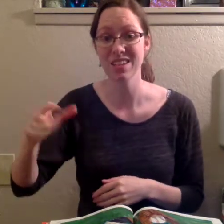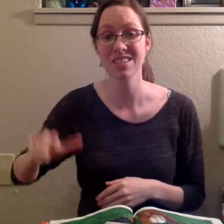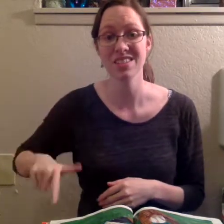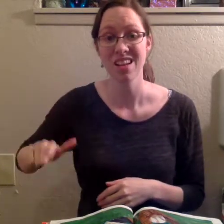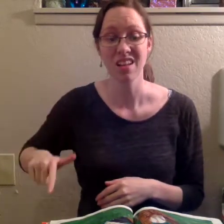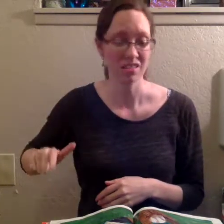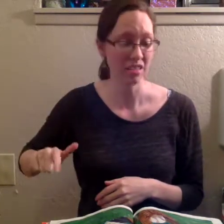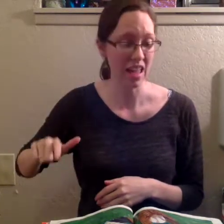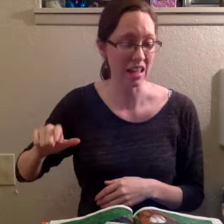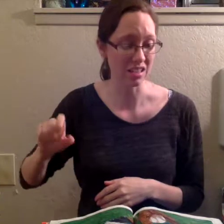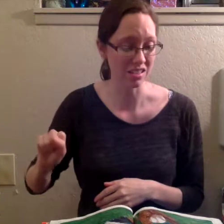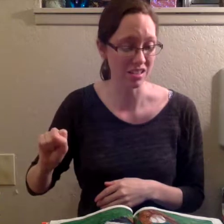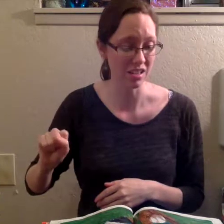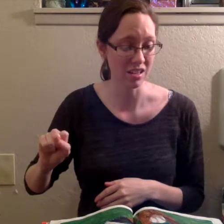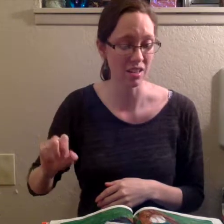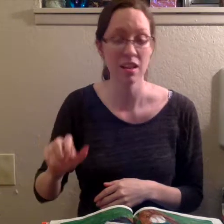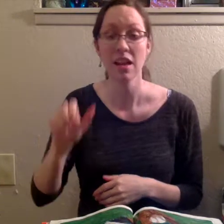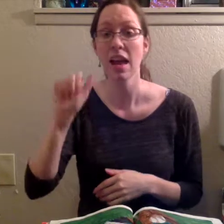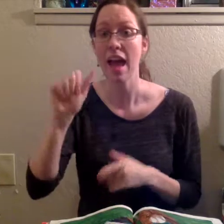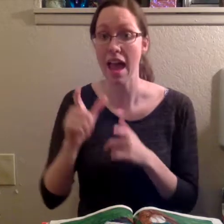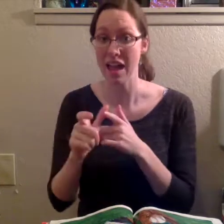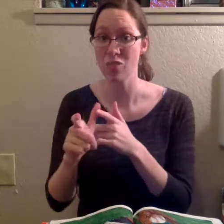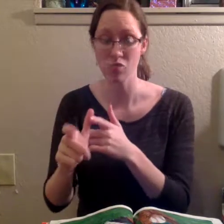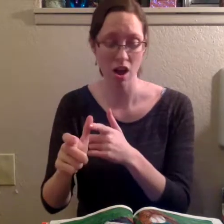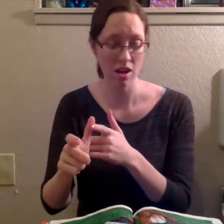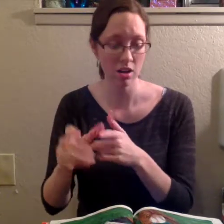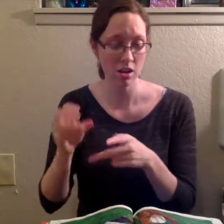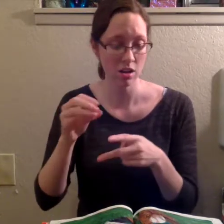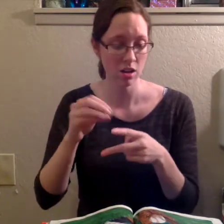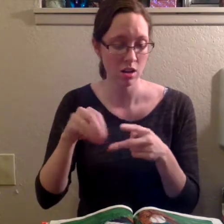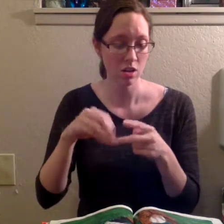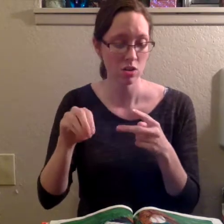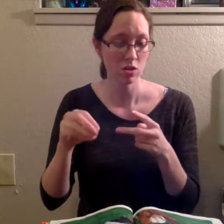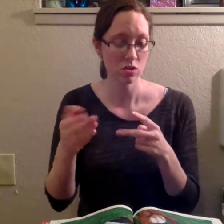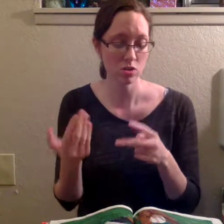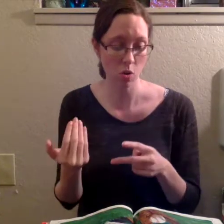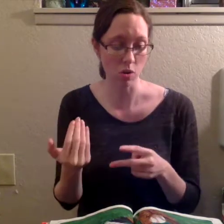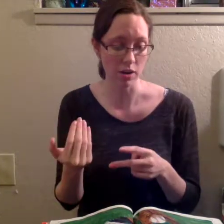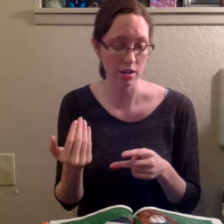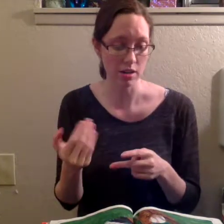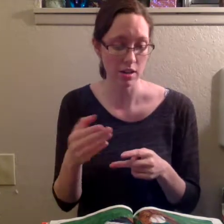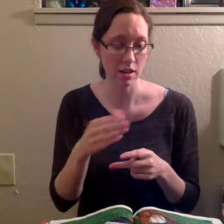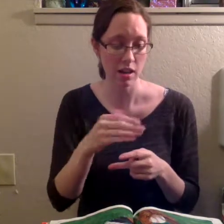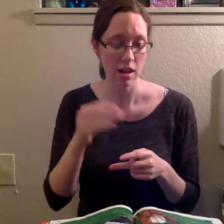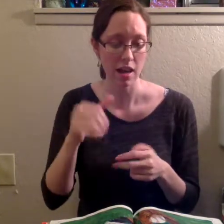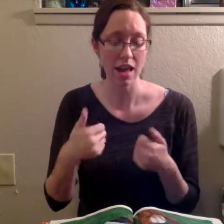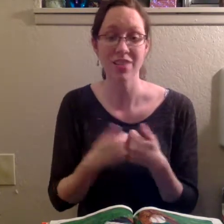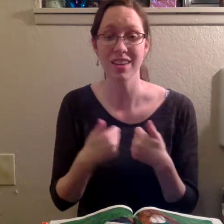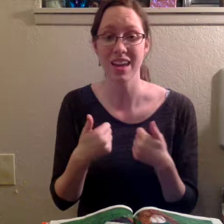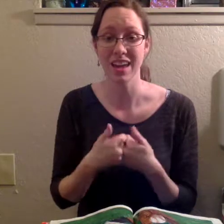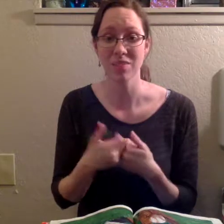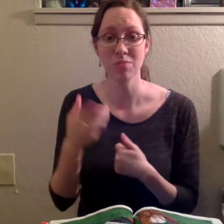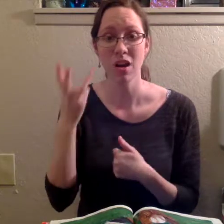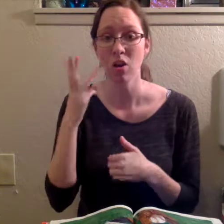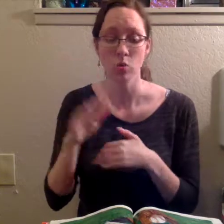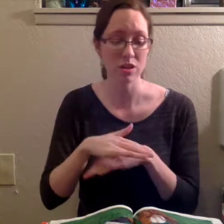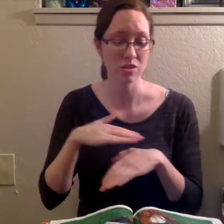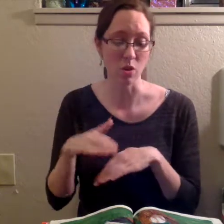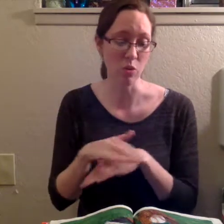TV's legs. A run scored, and the game was